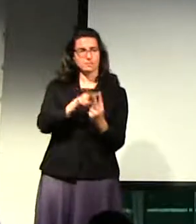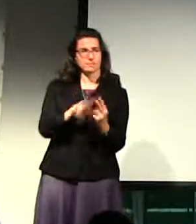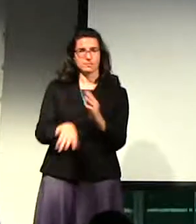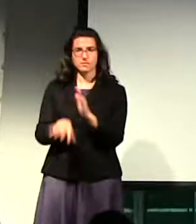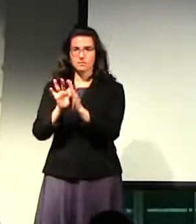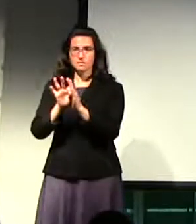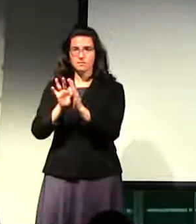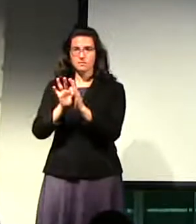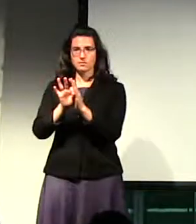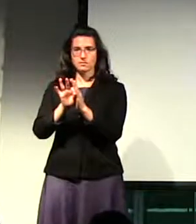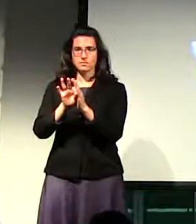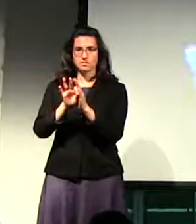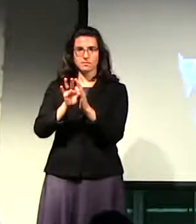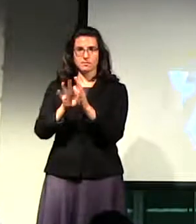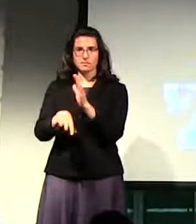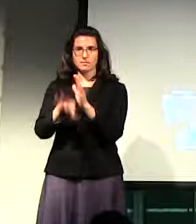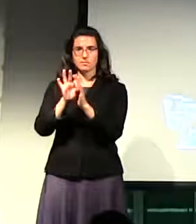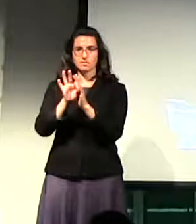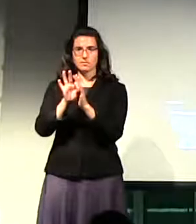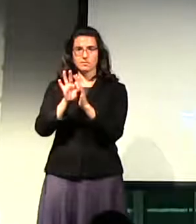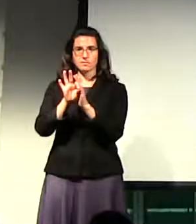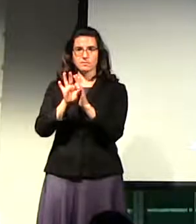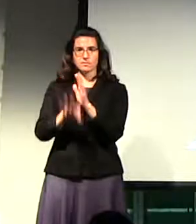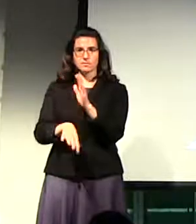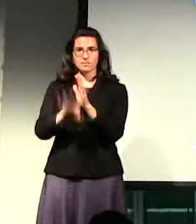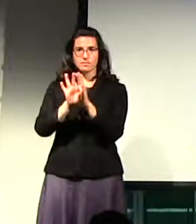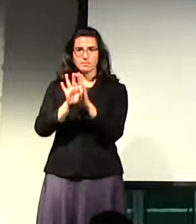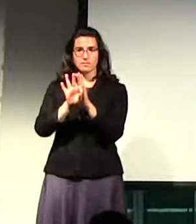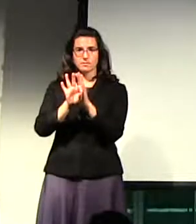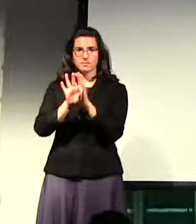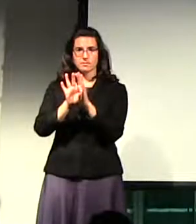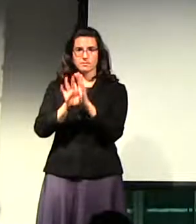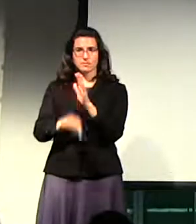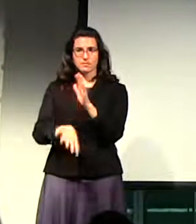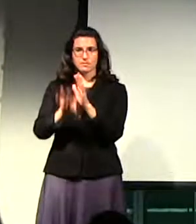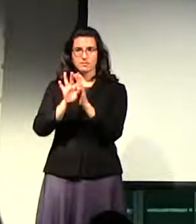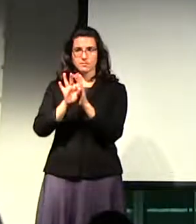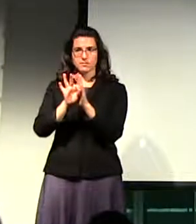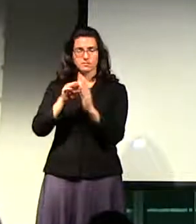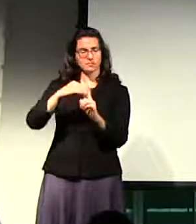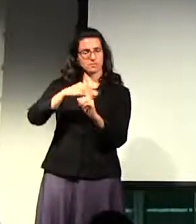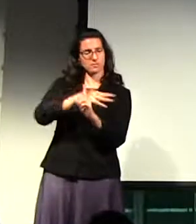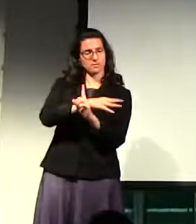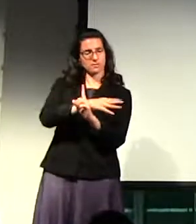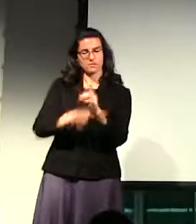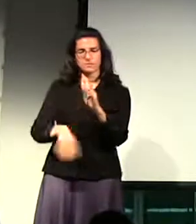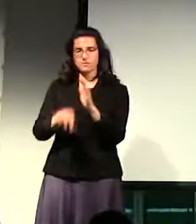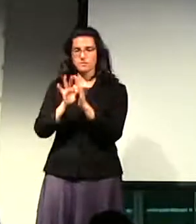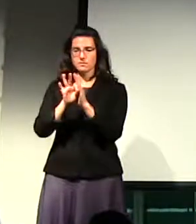pair, found, found, found, found, shadow,